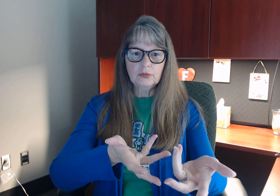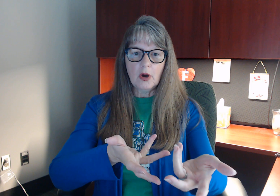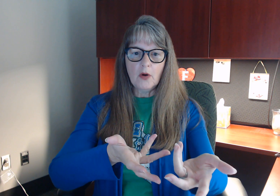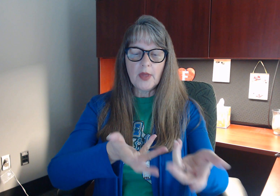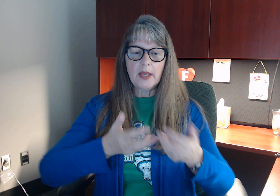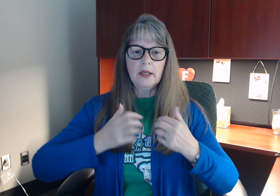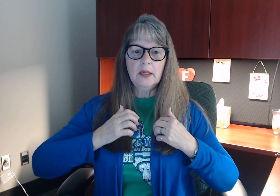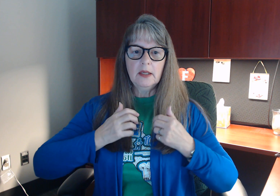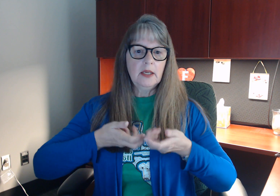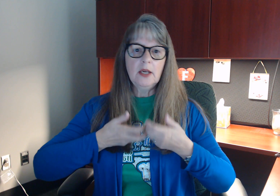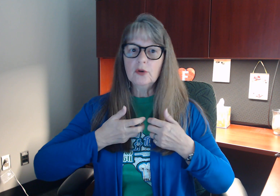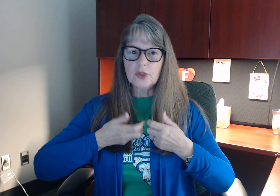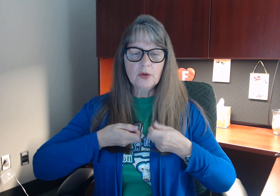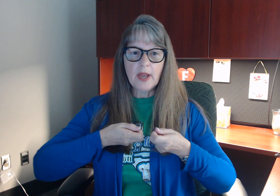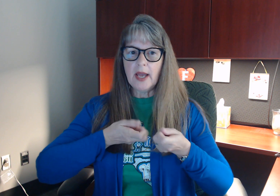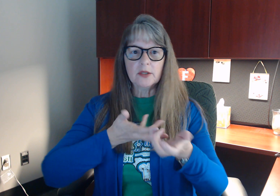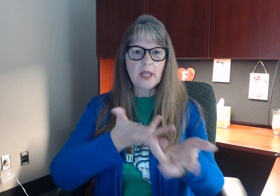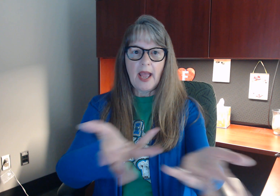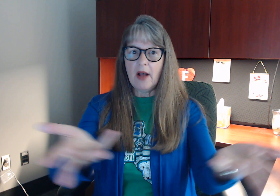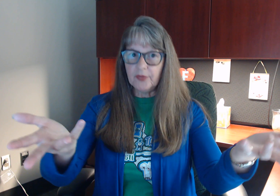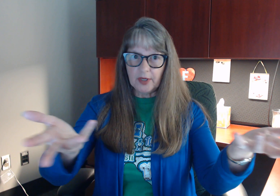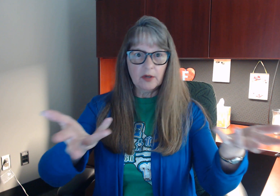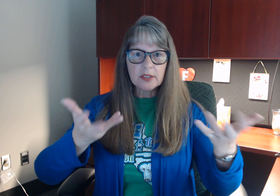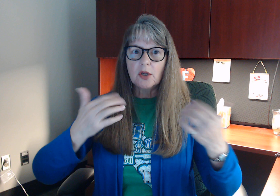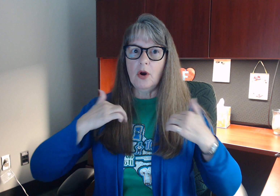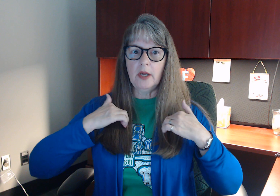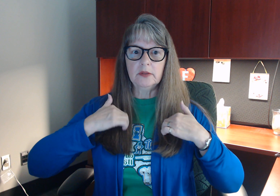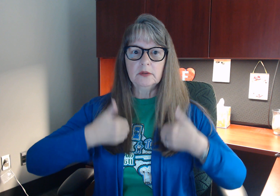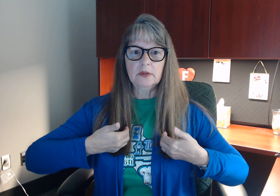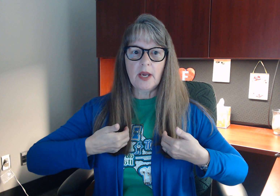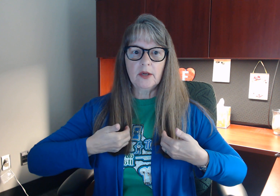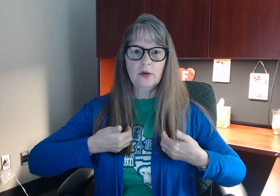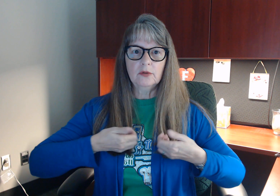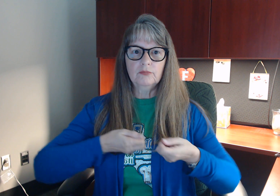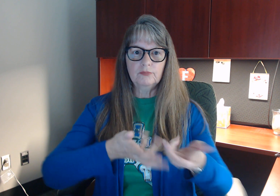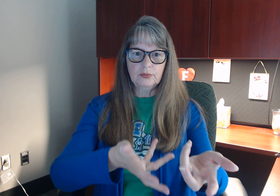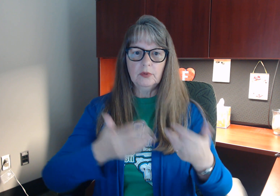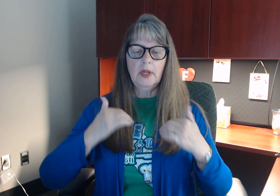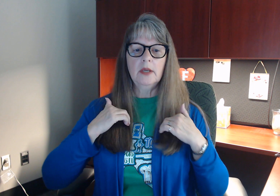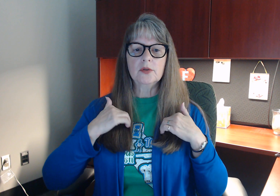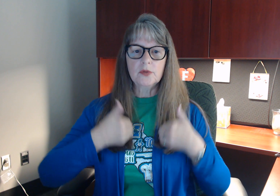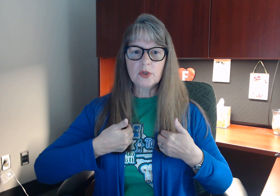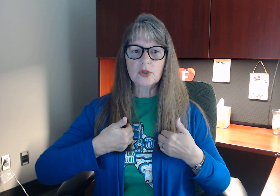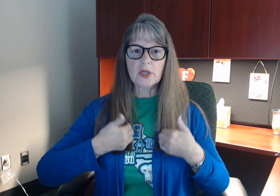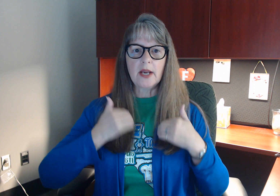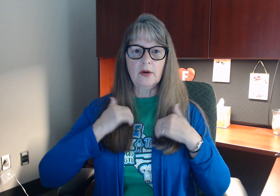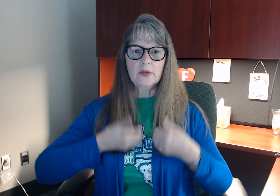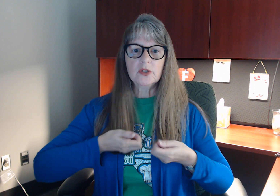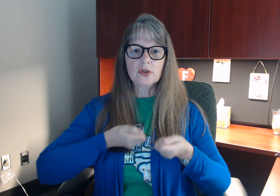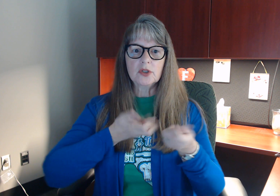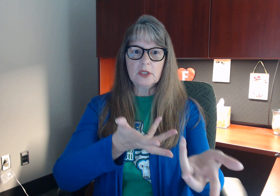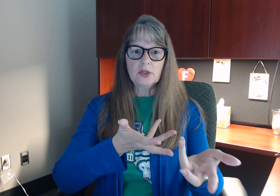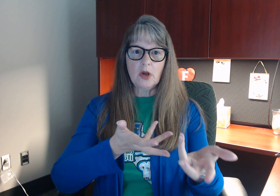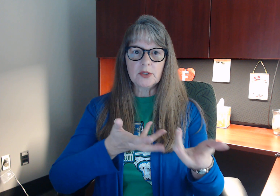all that energy you had is out there. It's gone. Tired. So this is just tired, and this is just exhausted.